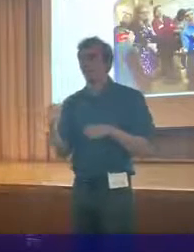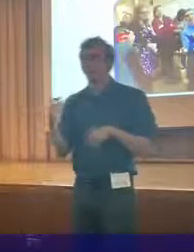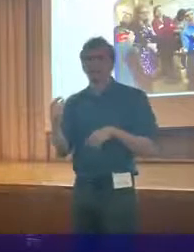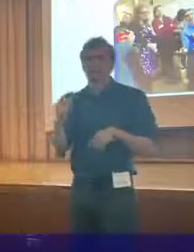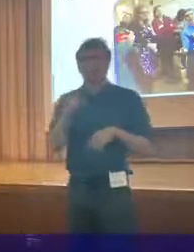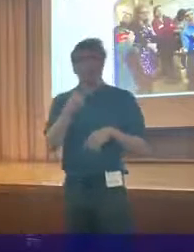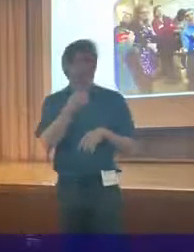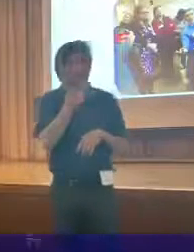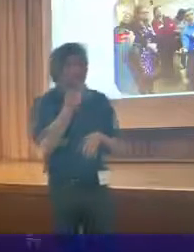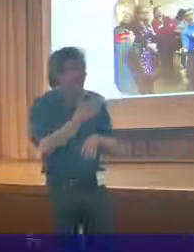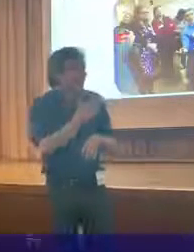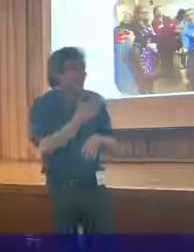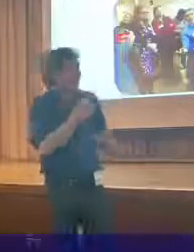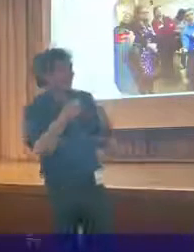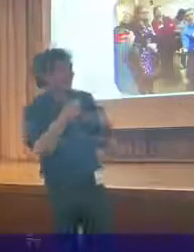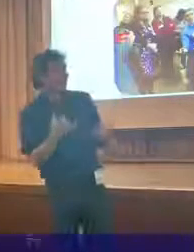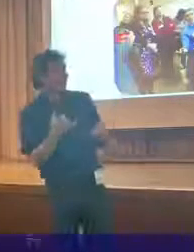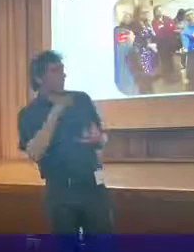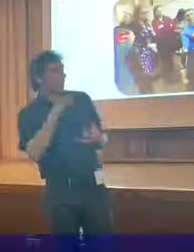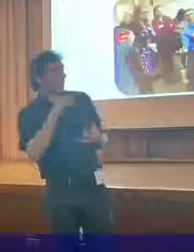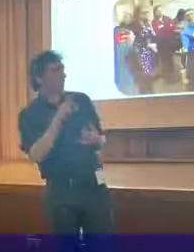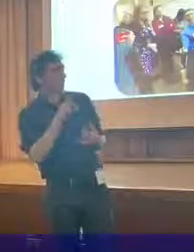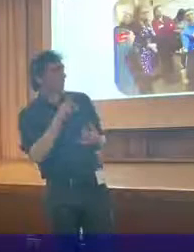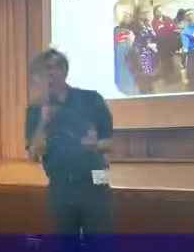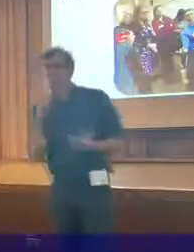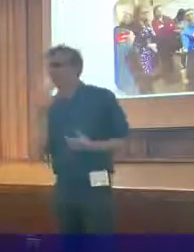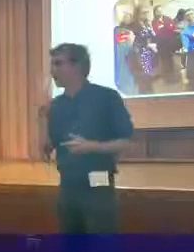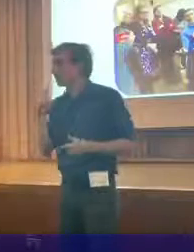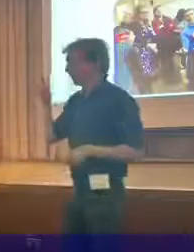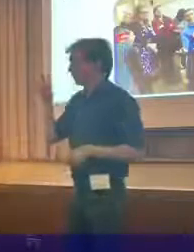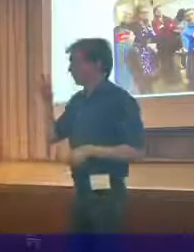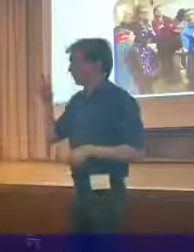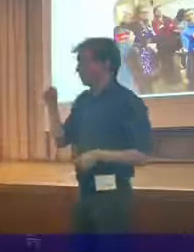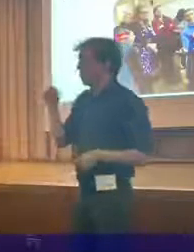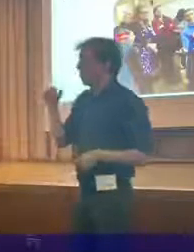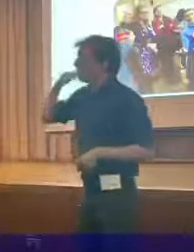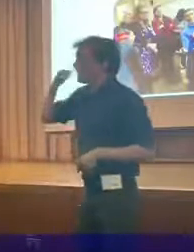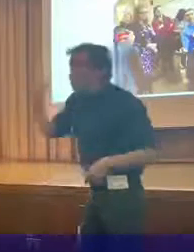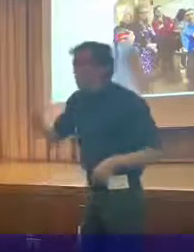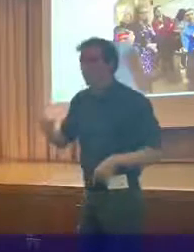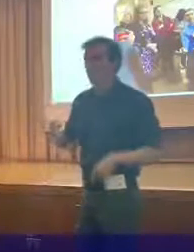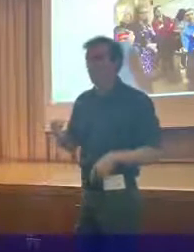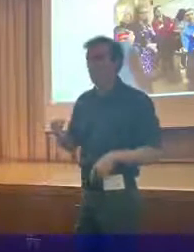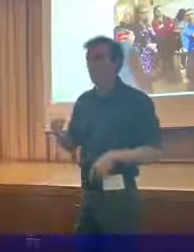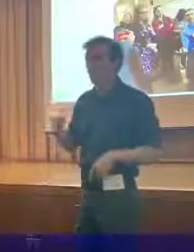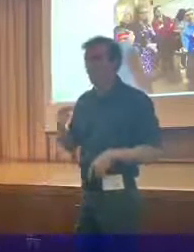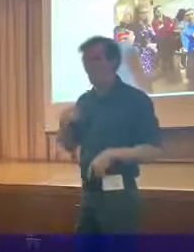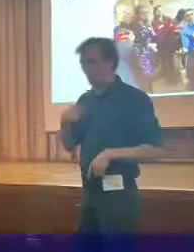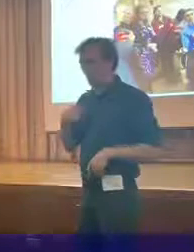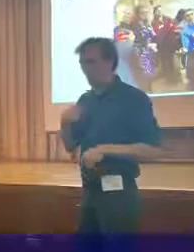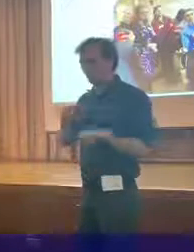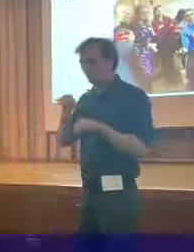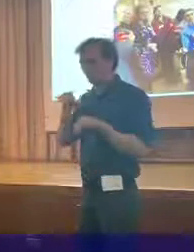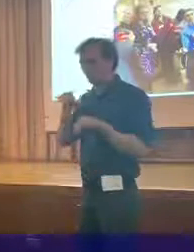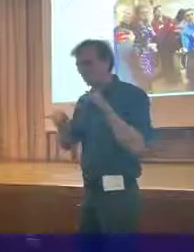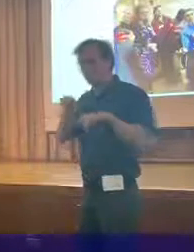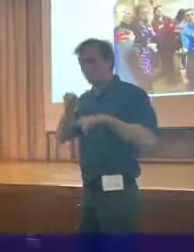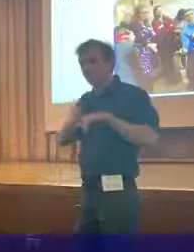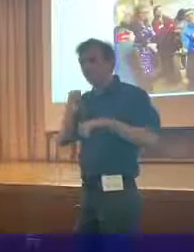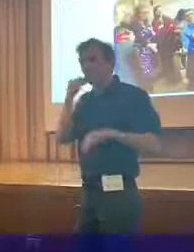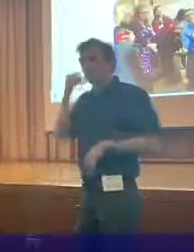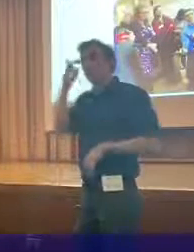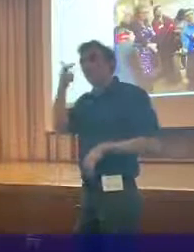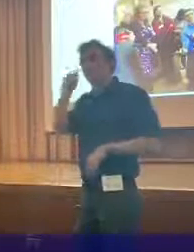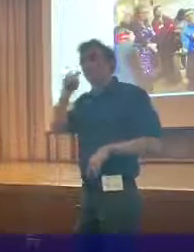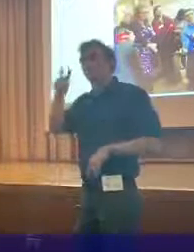you. I've been sitting at home watching television for years, and it's these stories that I've gotten from the